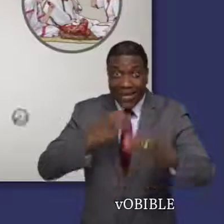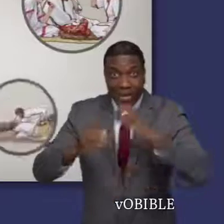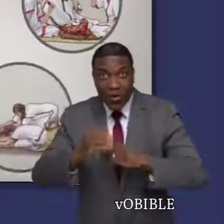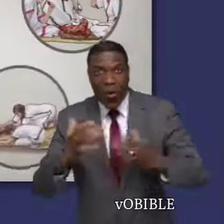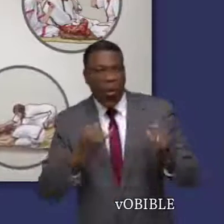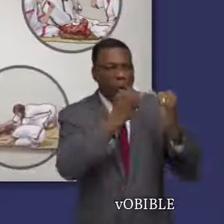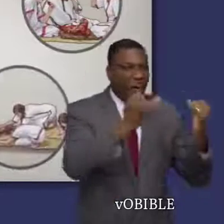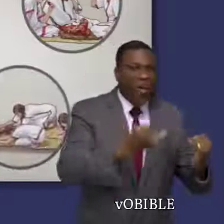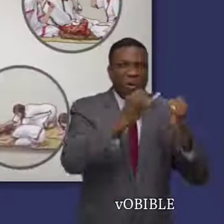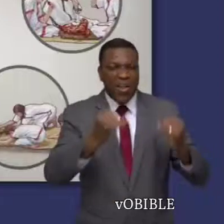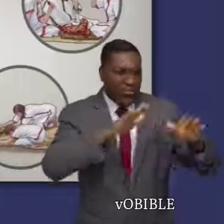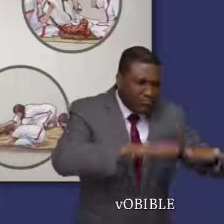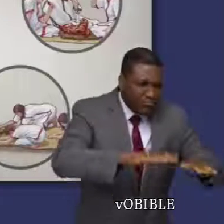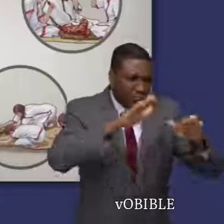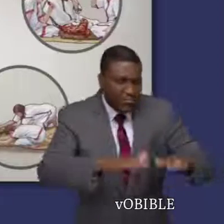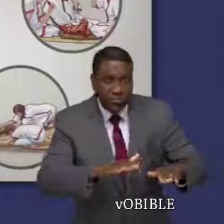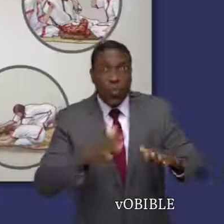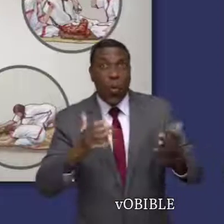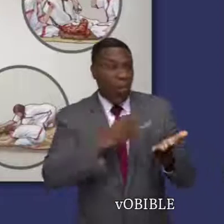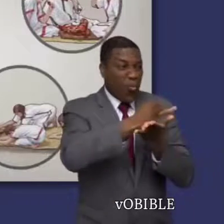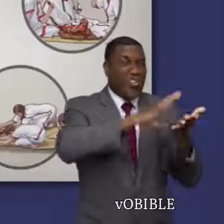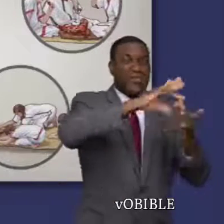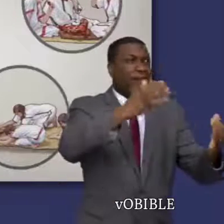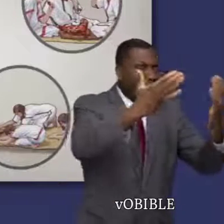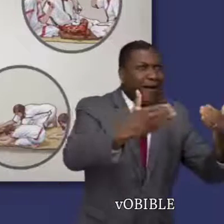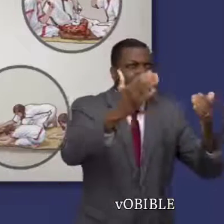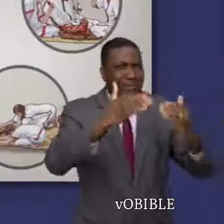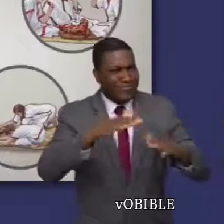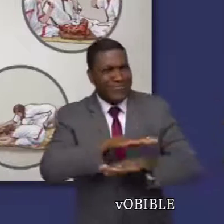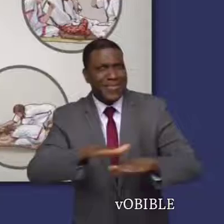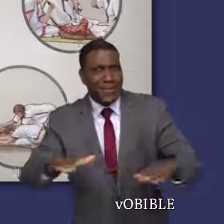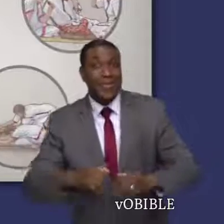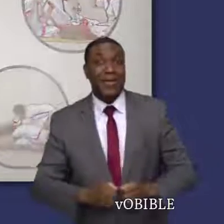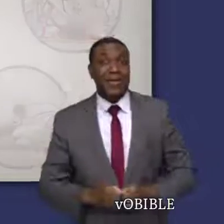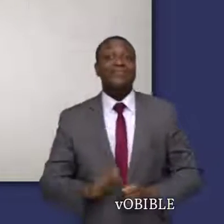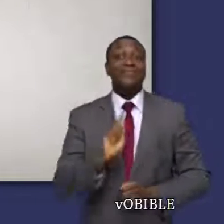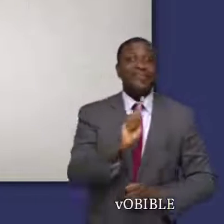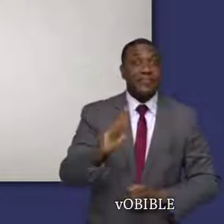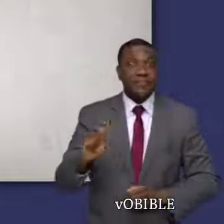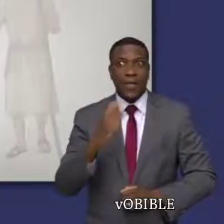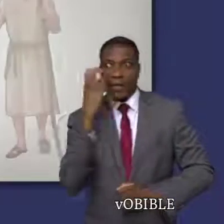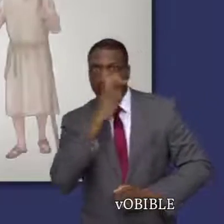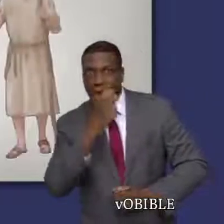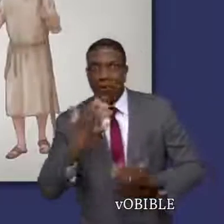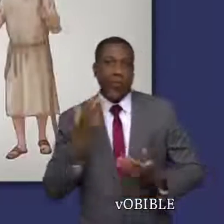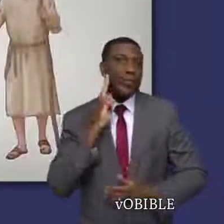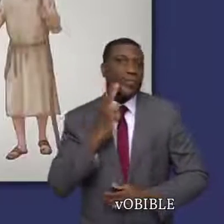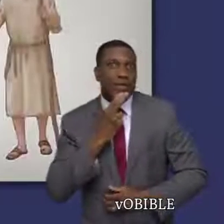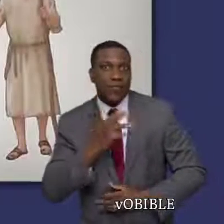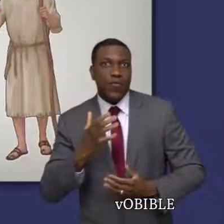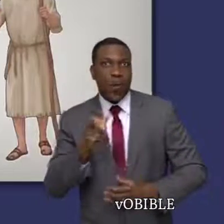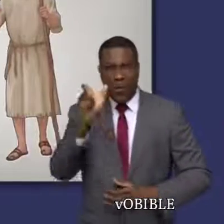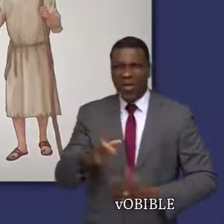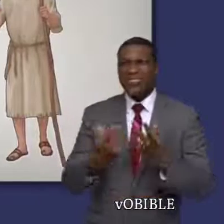or engage in any form of idolatry or spiritism as the nations around them were doing. They should show